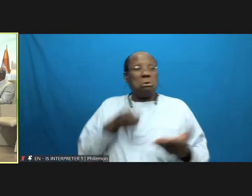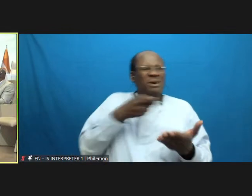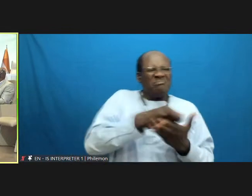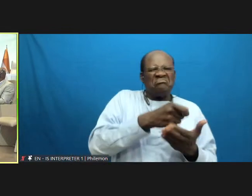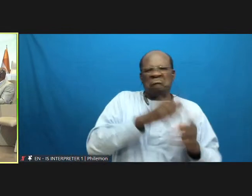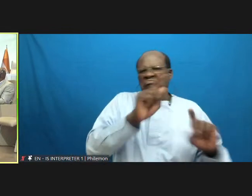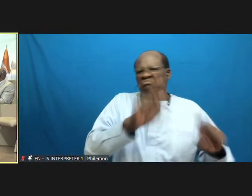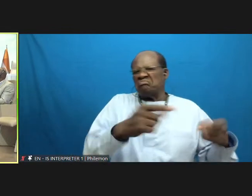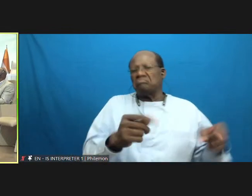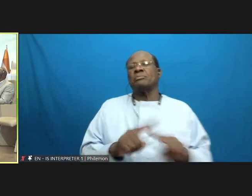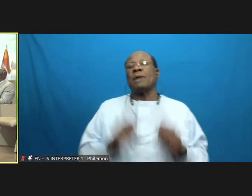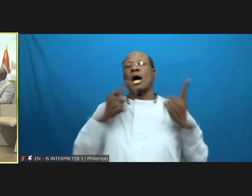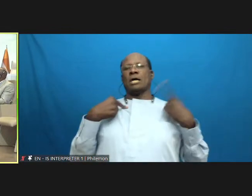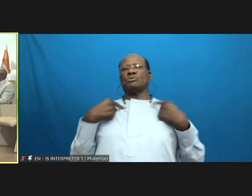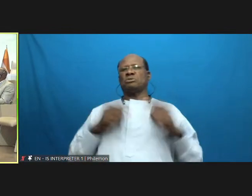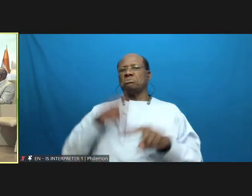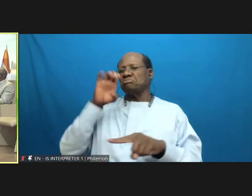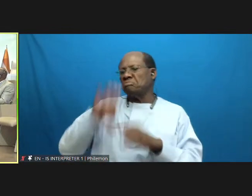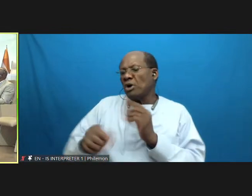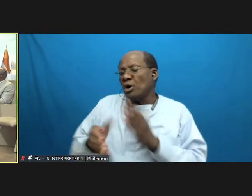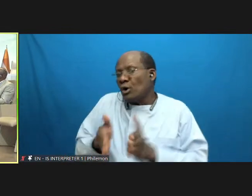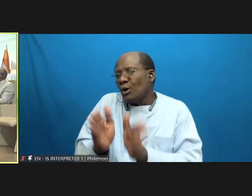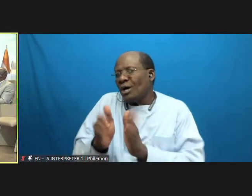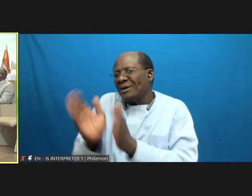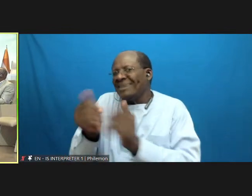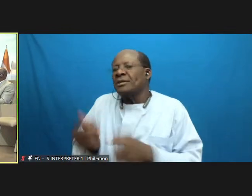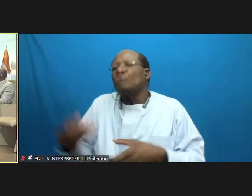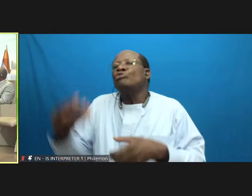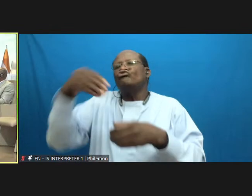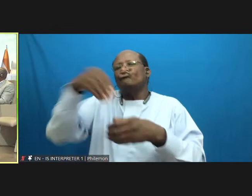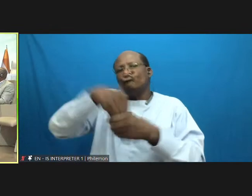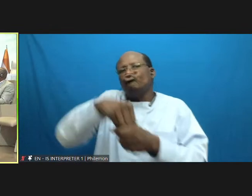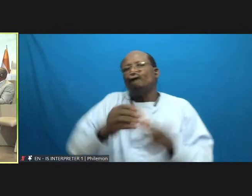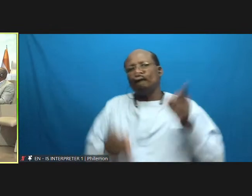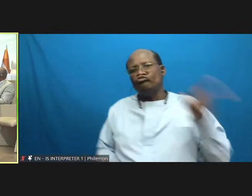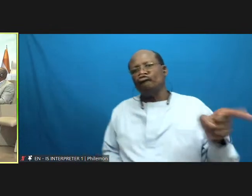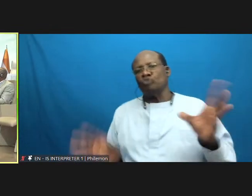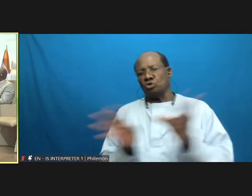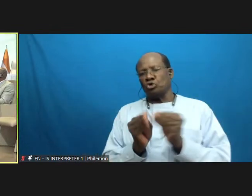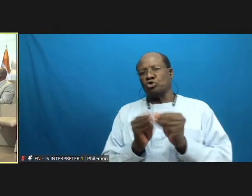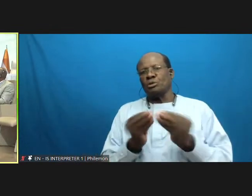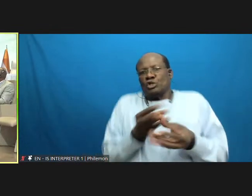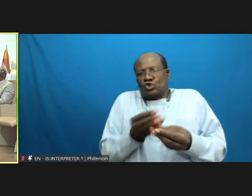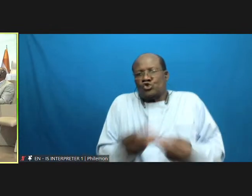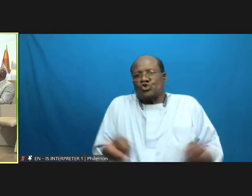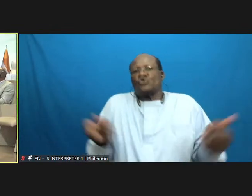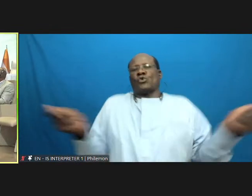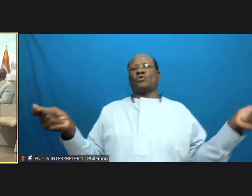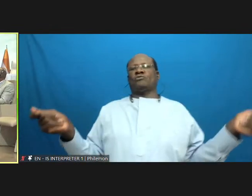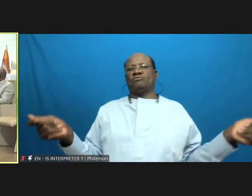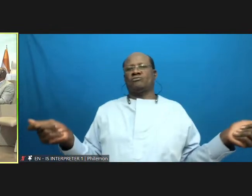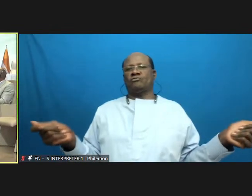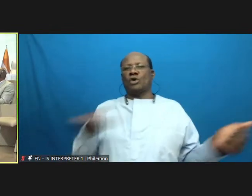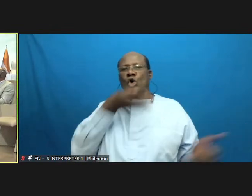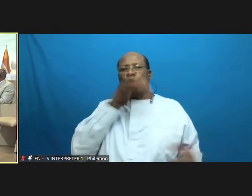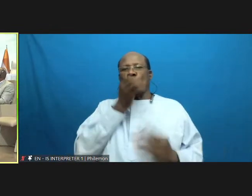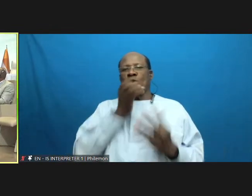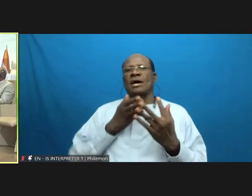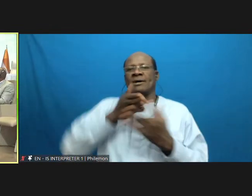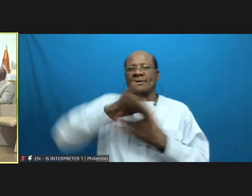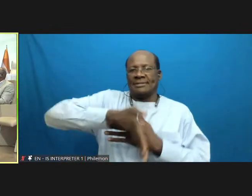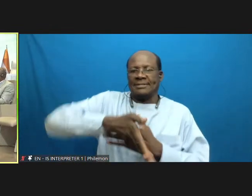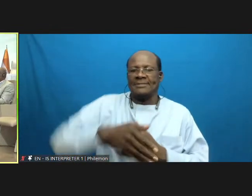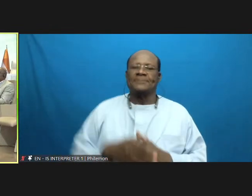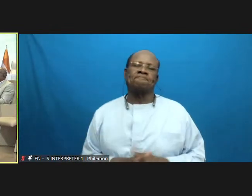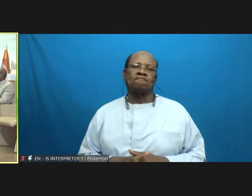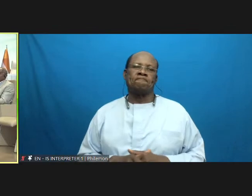of incorporating that in the outcomes of the meeting. Thank you very much. Are there any other further?